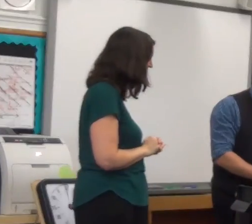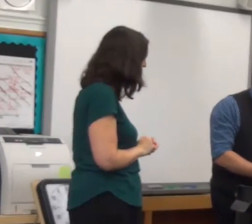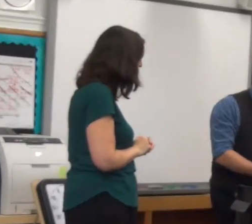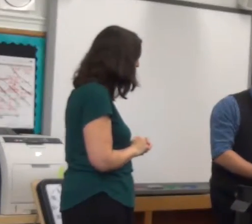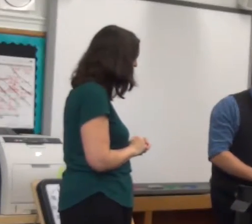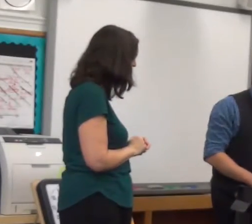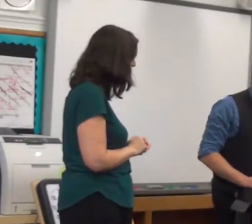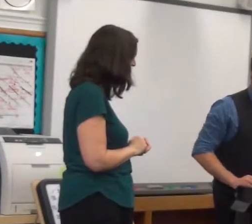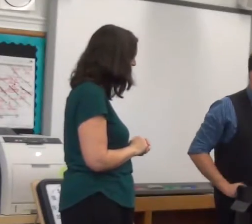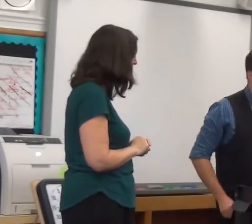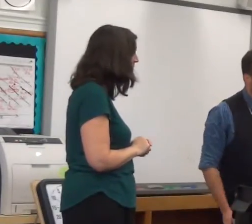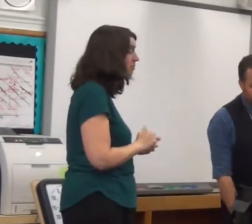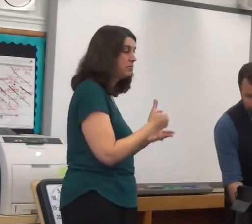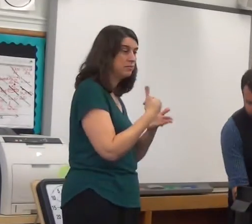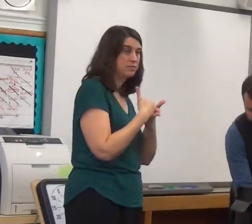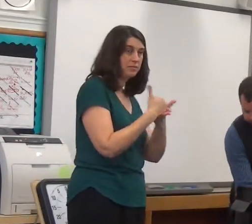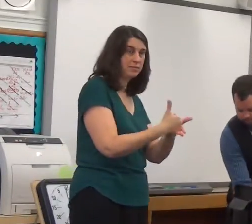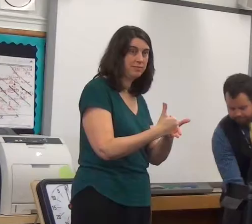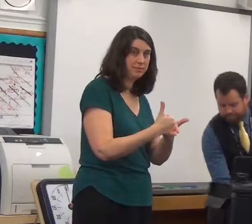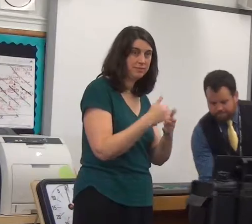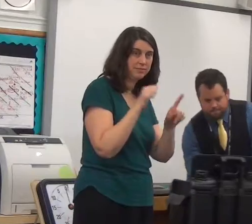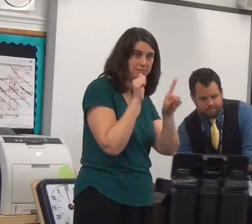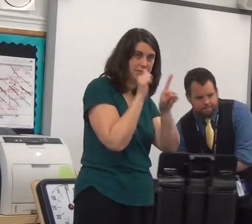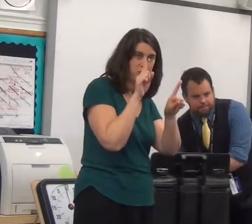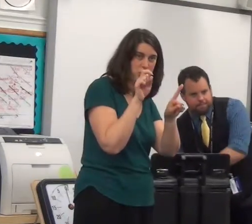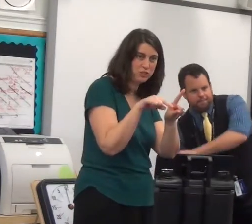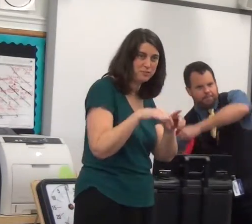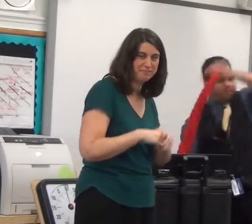Michelle's going to help us out with this riddle.